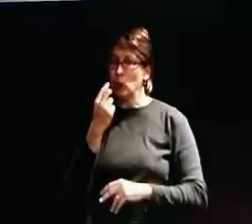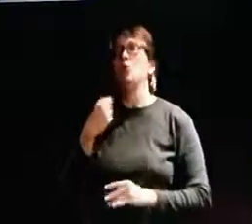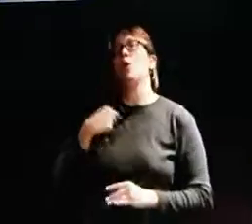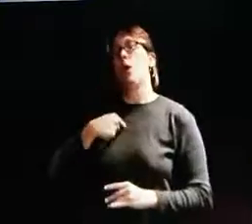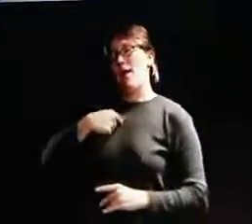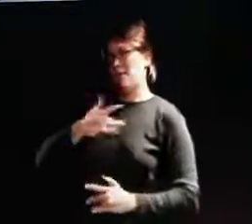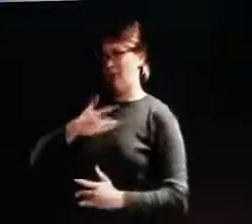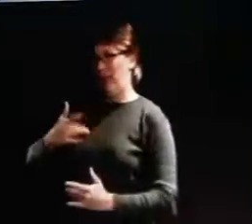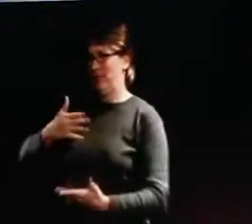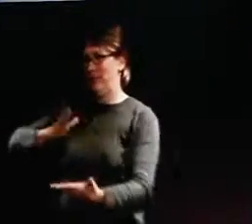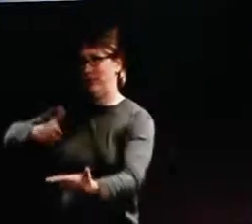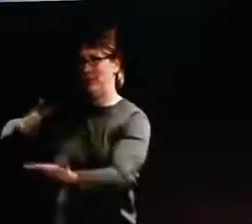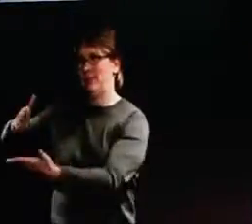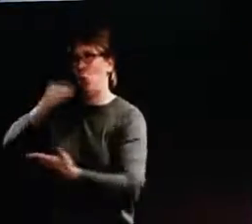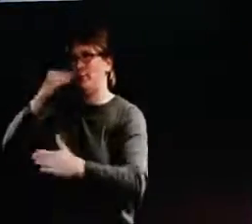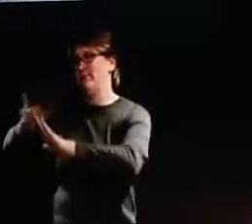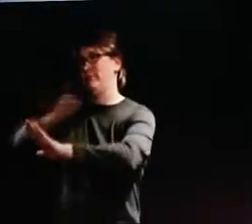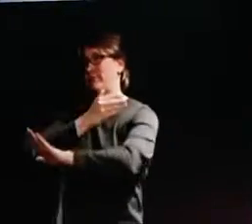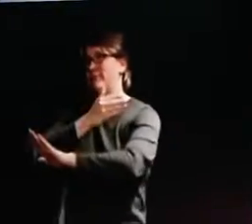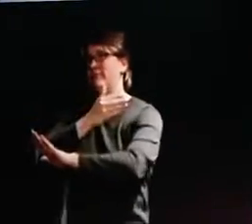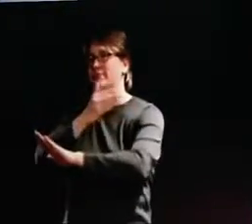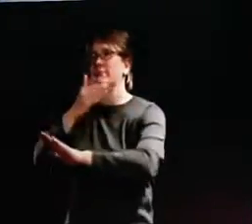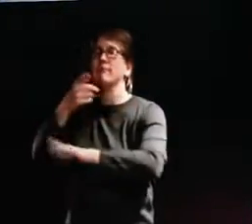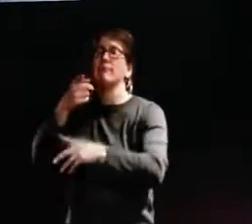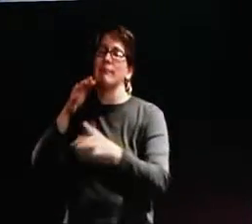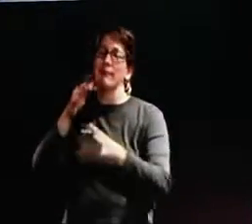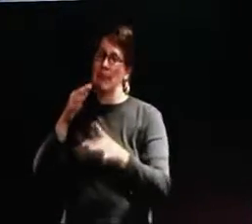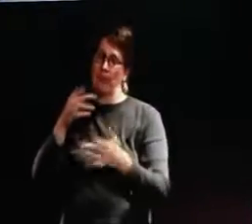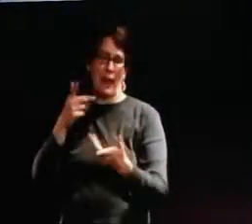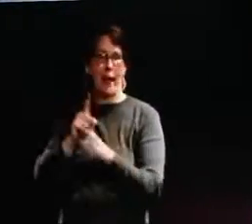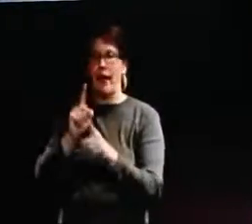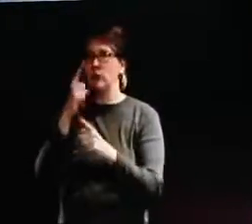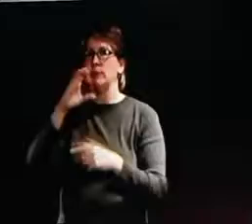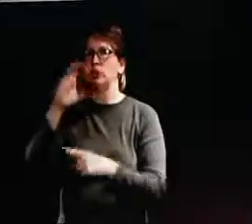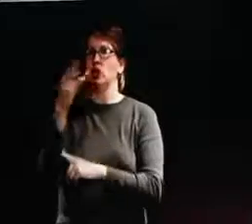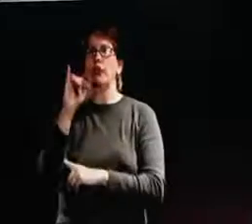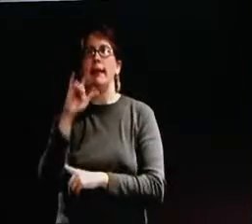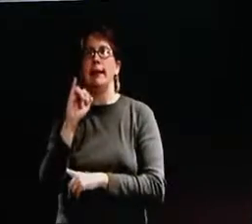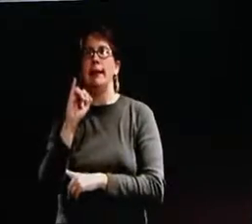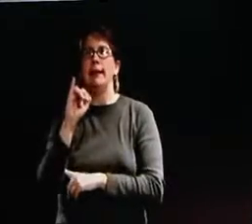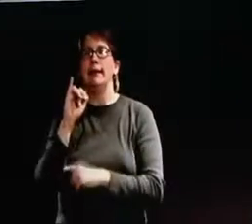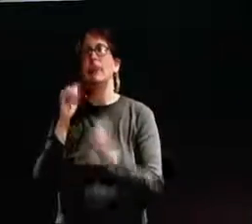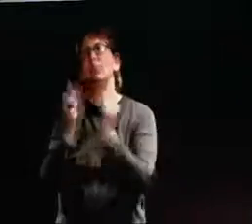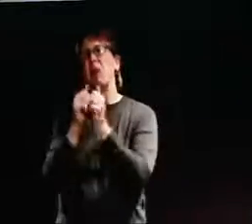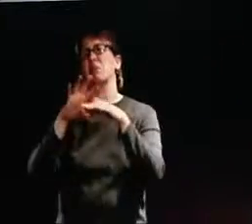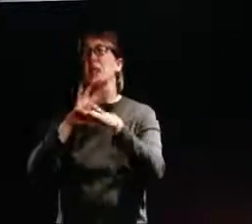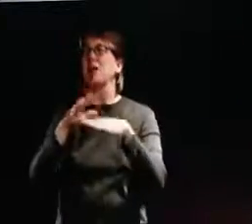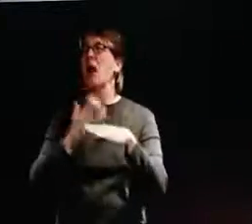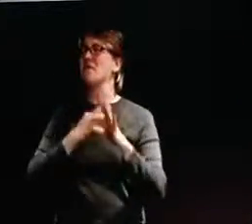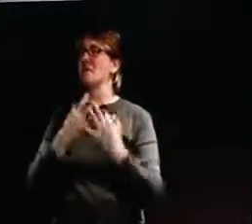too, and I try to do it as cheaply as possible. So I will usually cook and prepare my food about a week in advance.